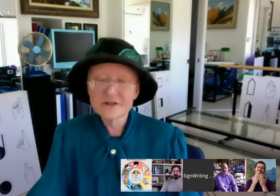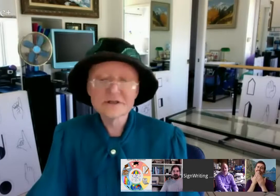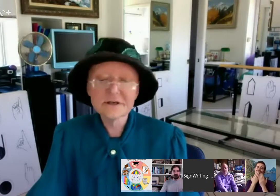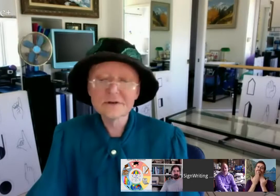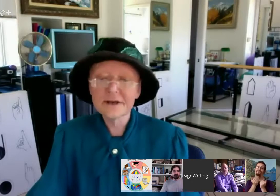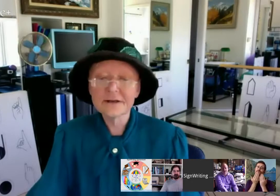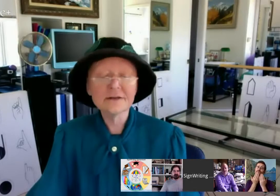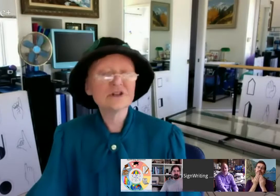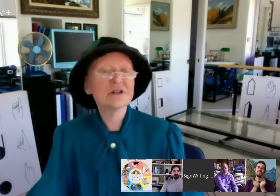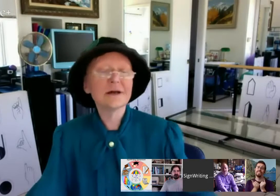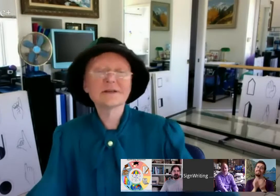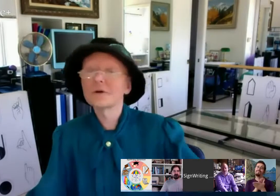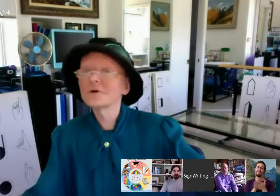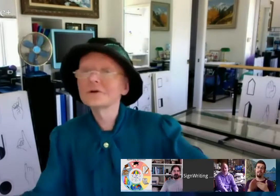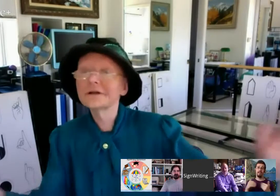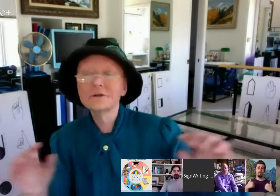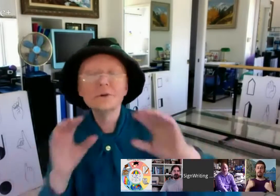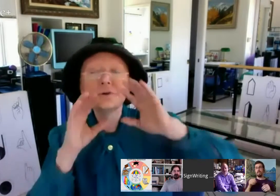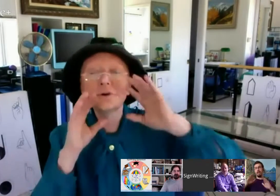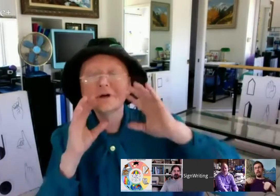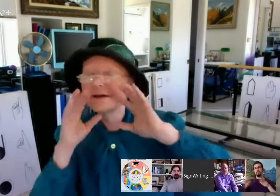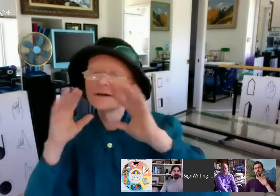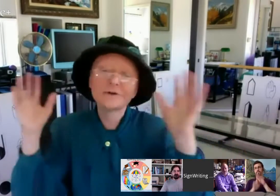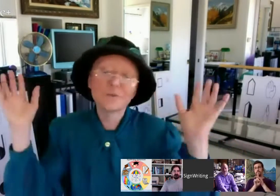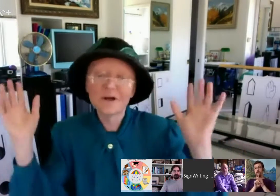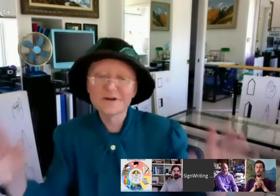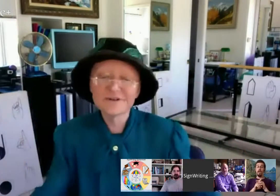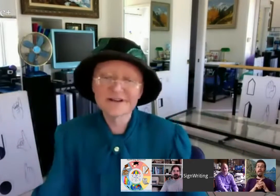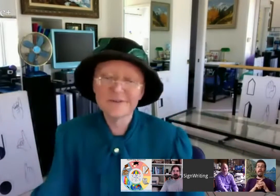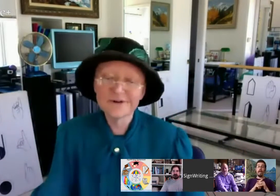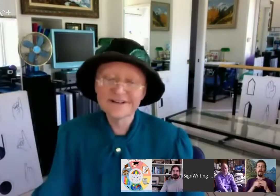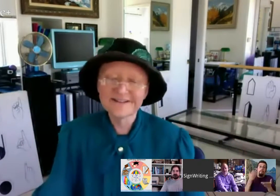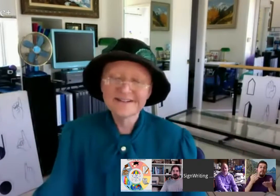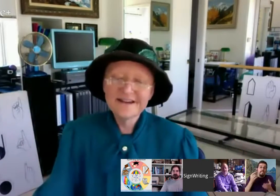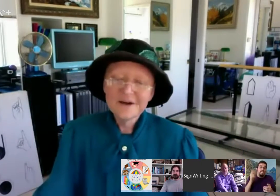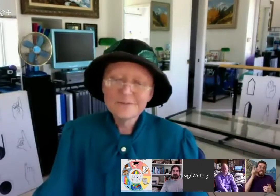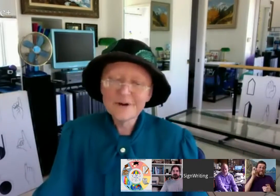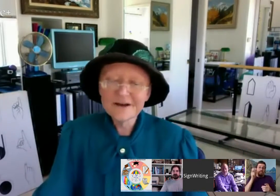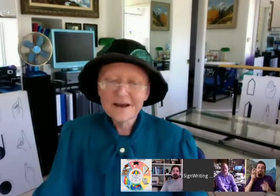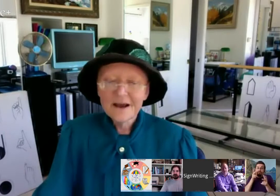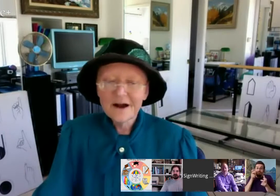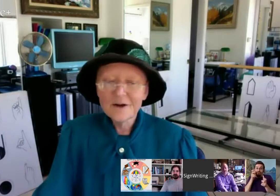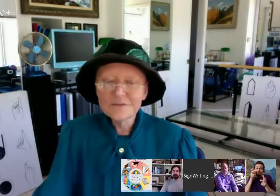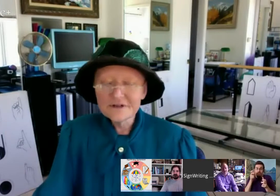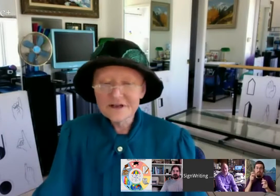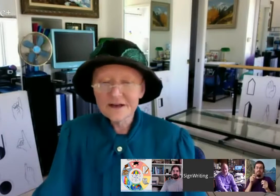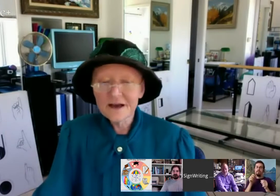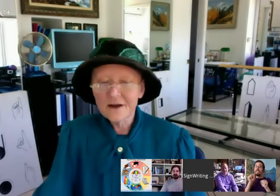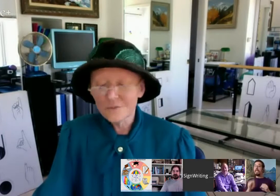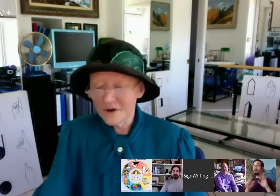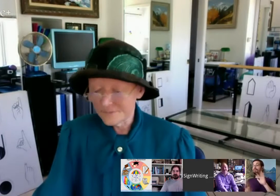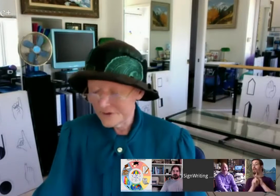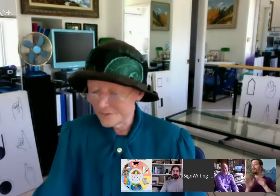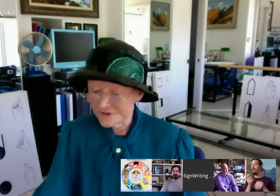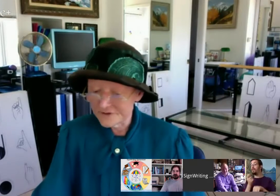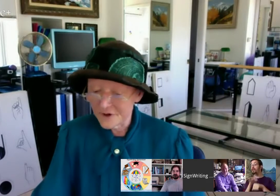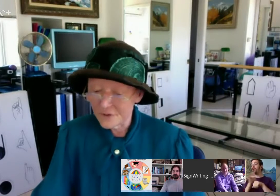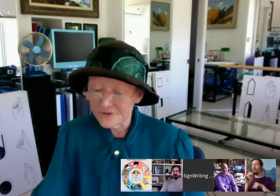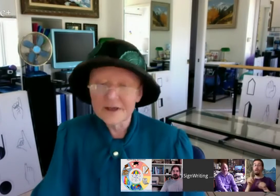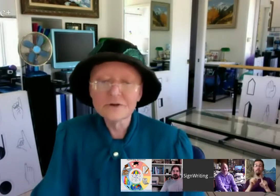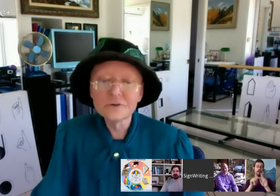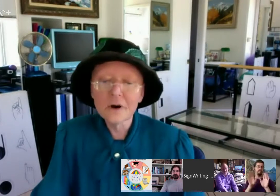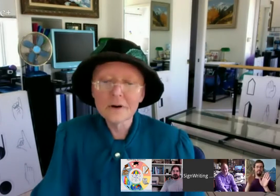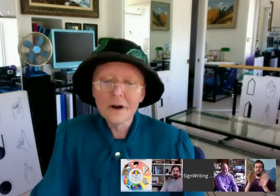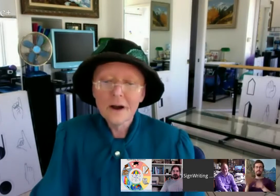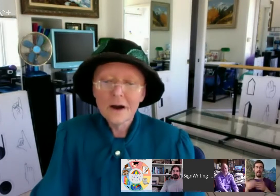But she isn't here yet unless you'd like to come early. Yoo-hoo, Elena, you're welcome to come early. But Denny, I want people